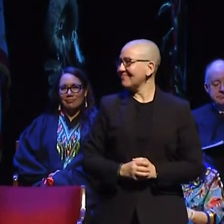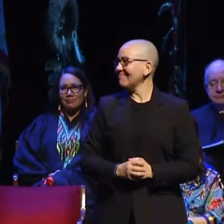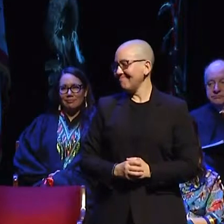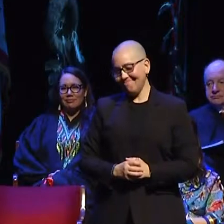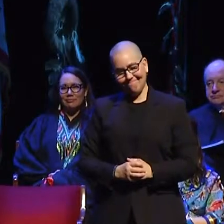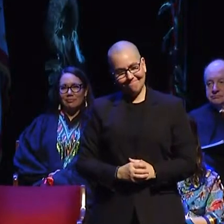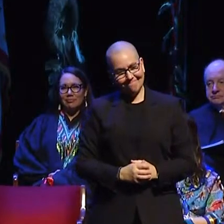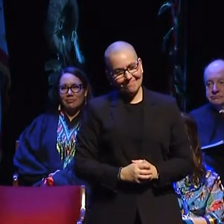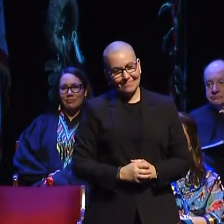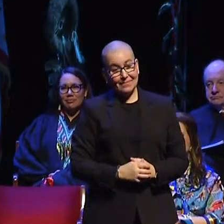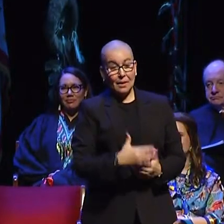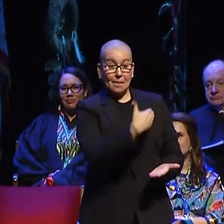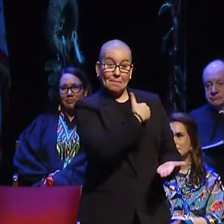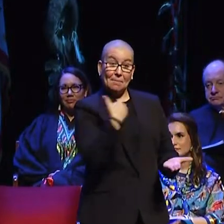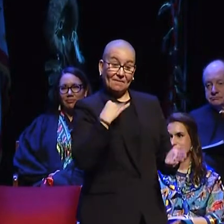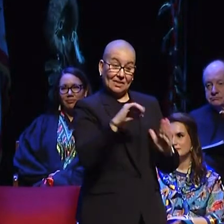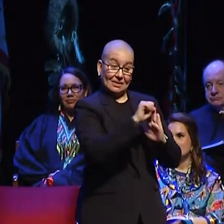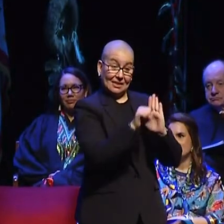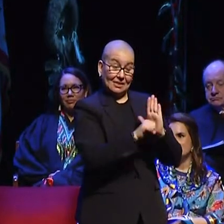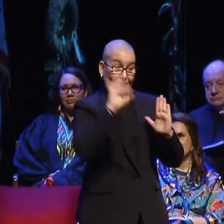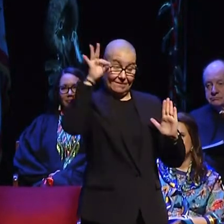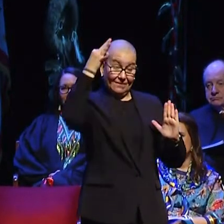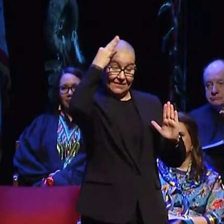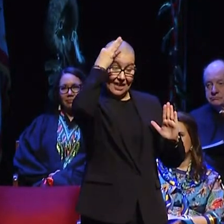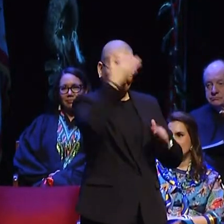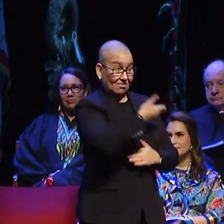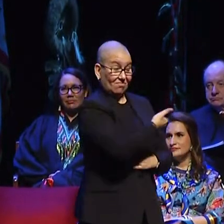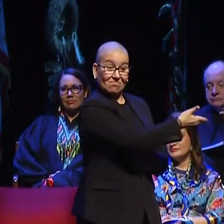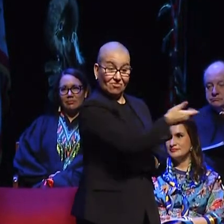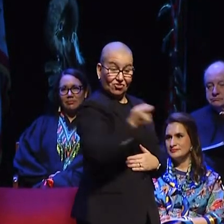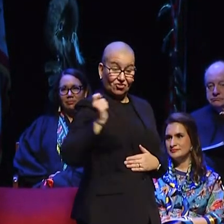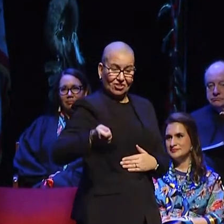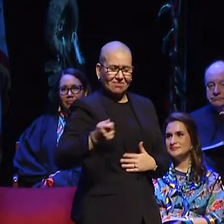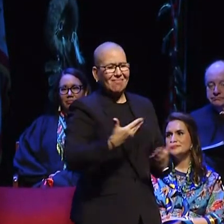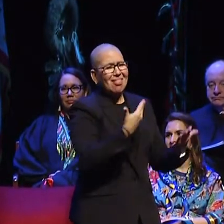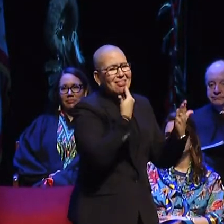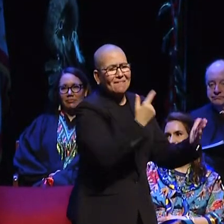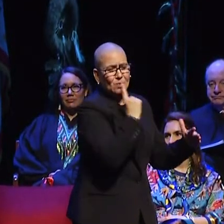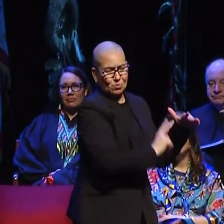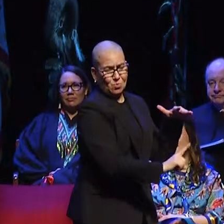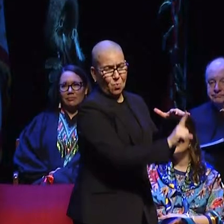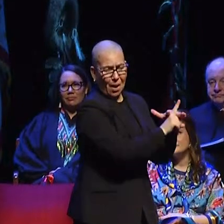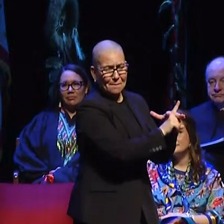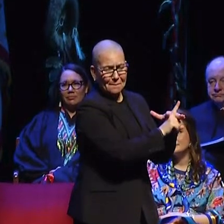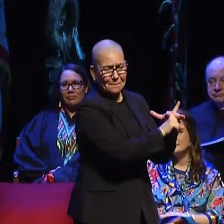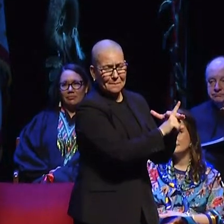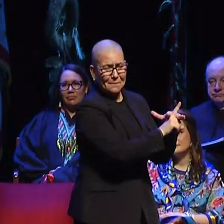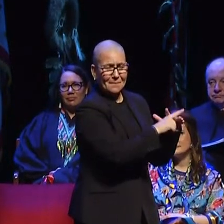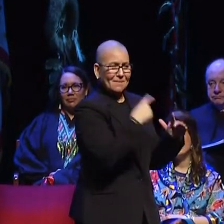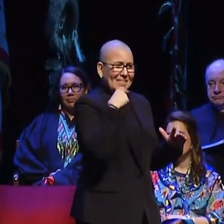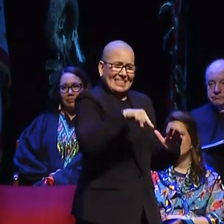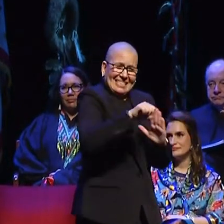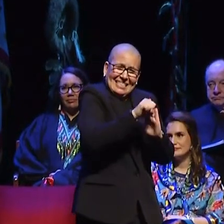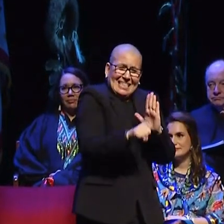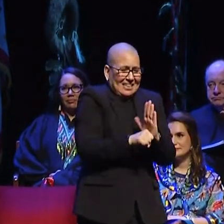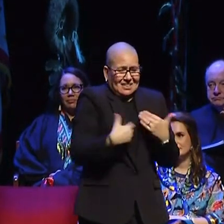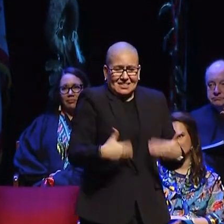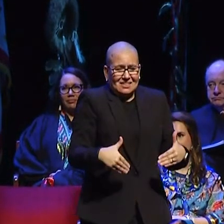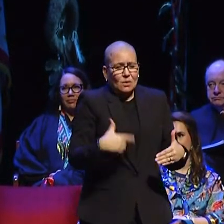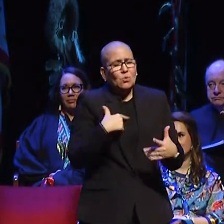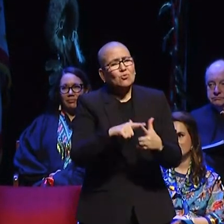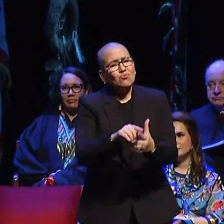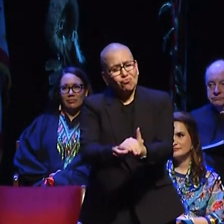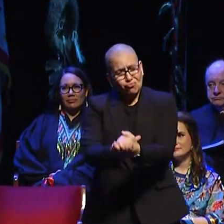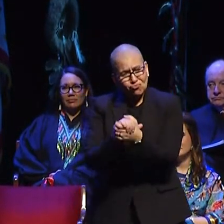To the members of our state and federal judicial branch, thank you for being here and for your service to our state and nation. I want to congratulate my fellow